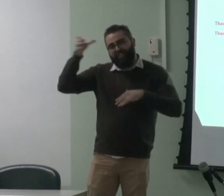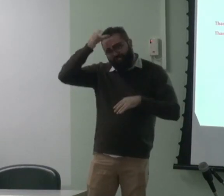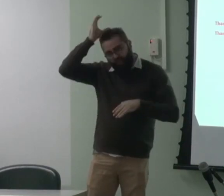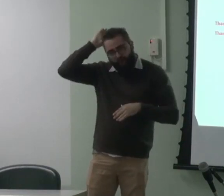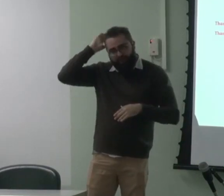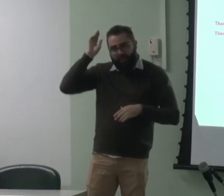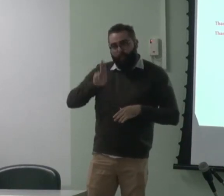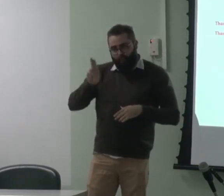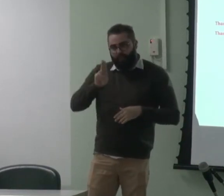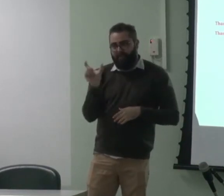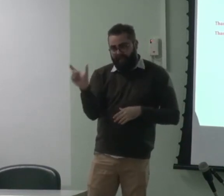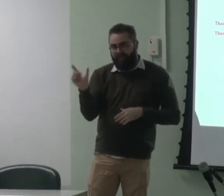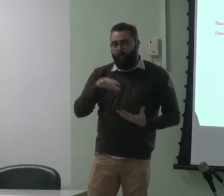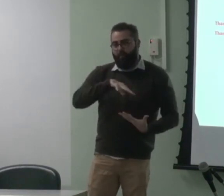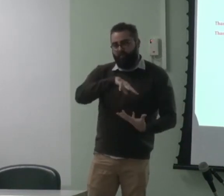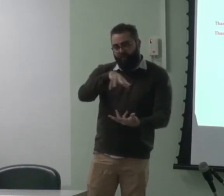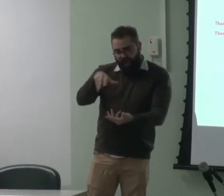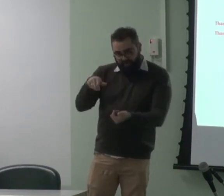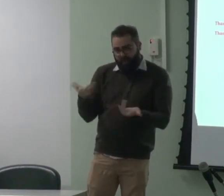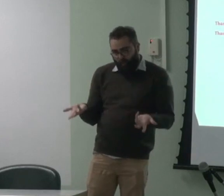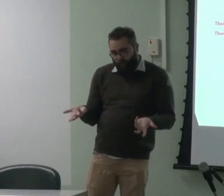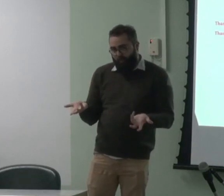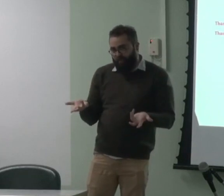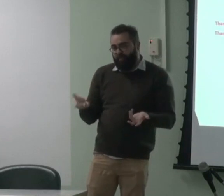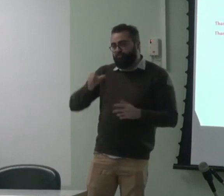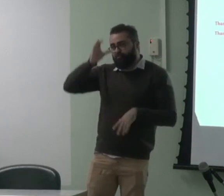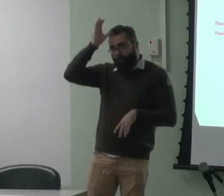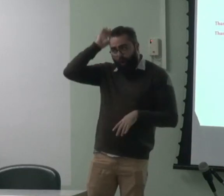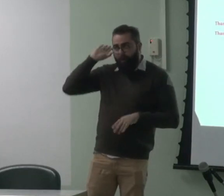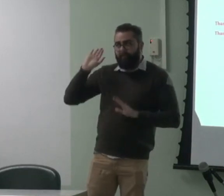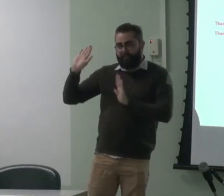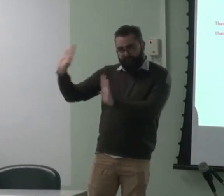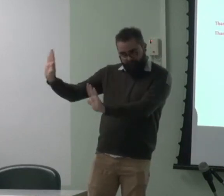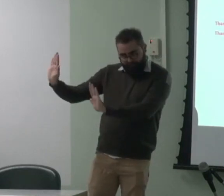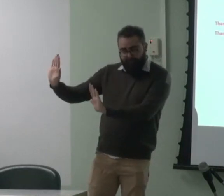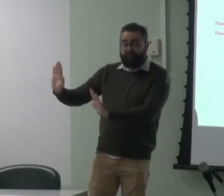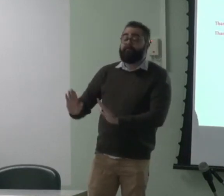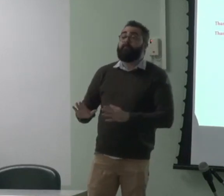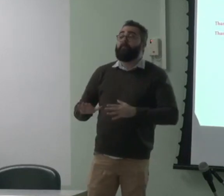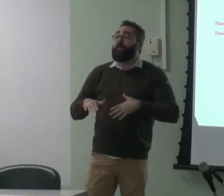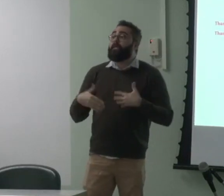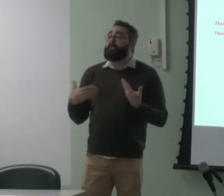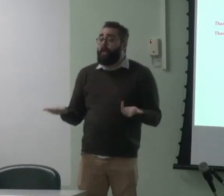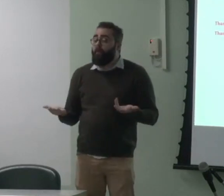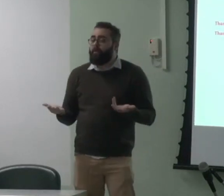and also in the linguistic typology